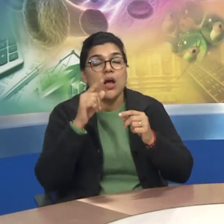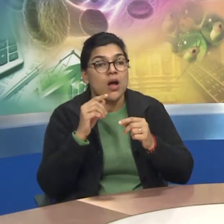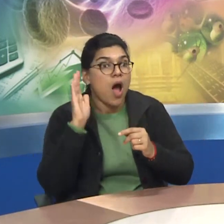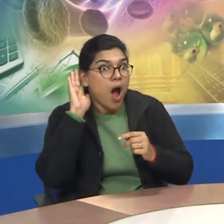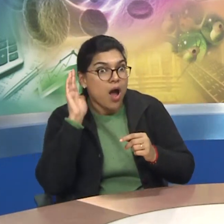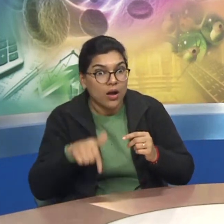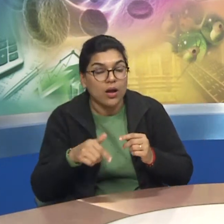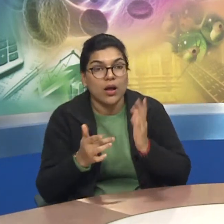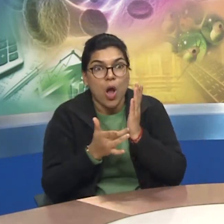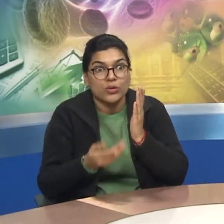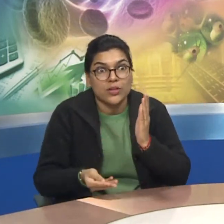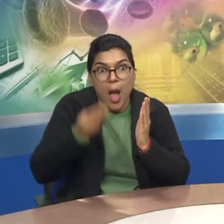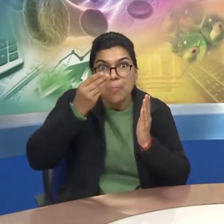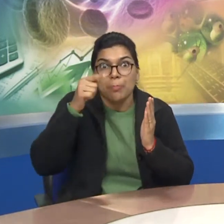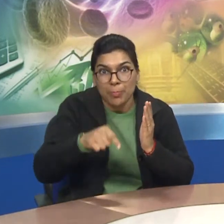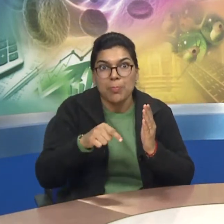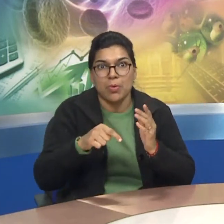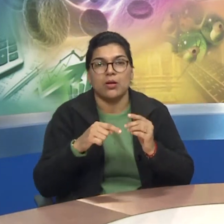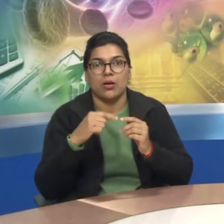save our energy.